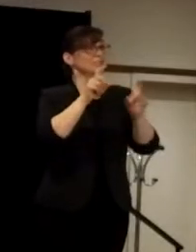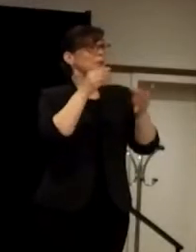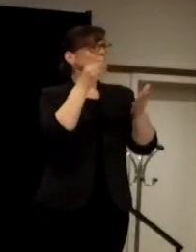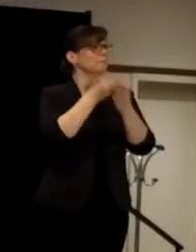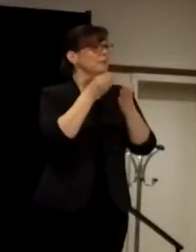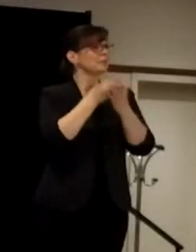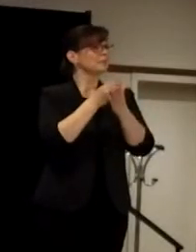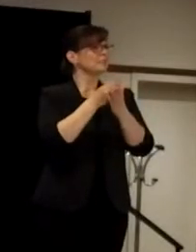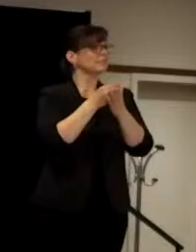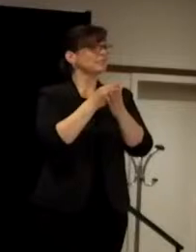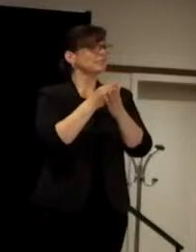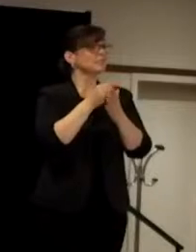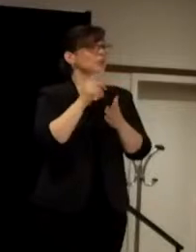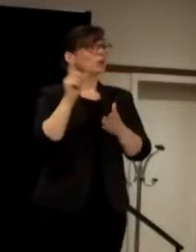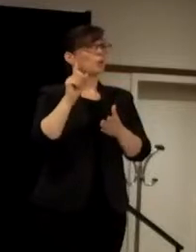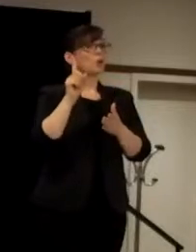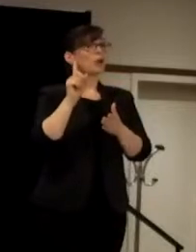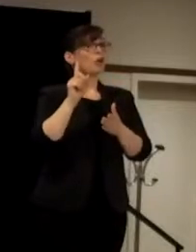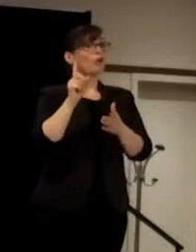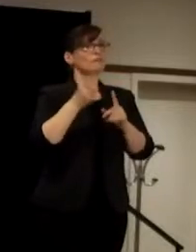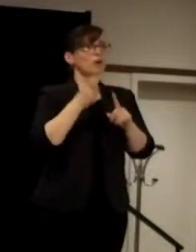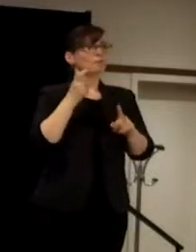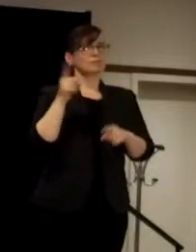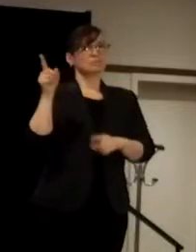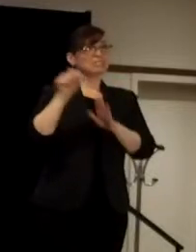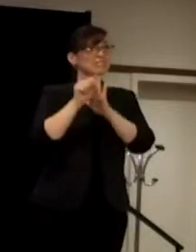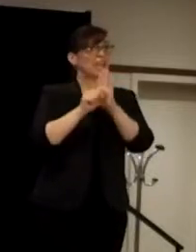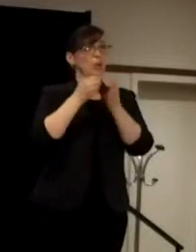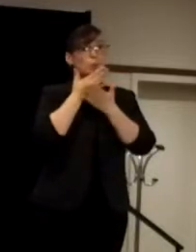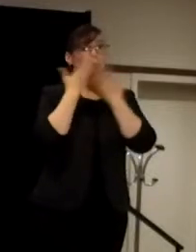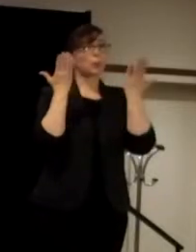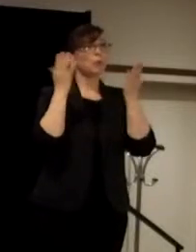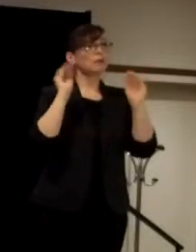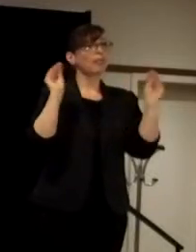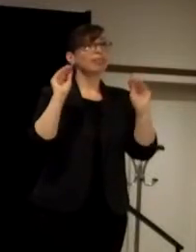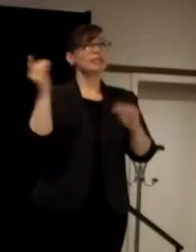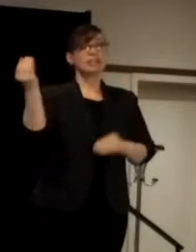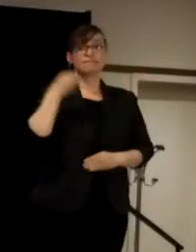They haven't shared it with us yet, but we'll continue to